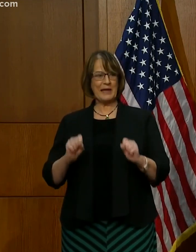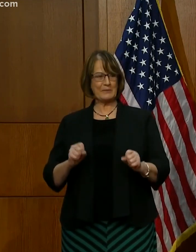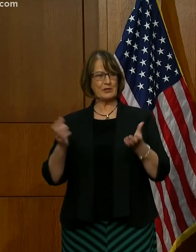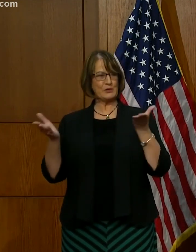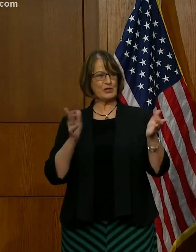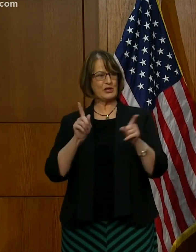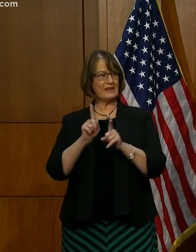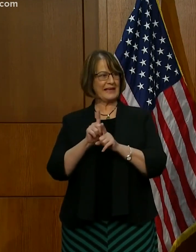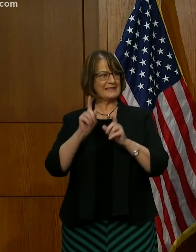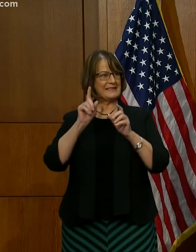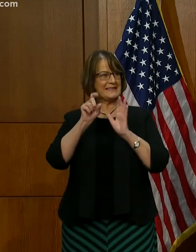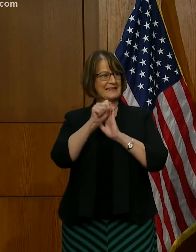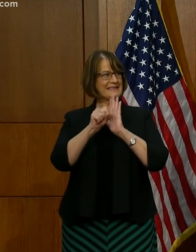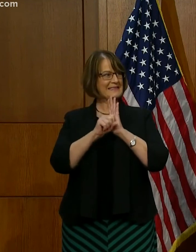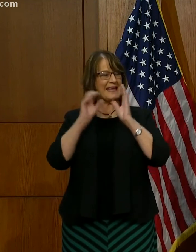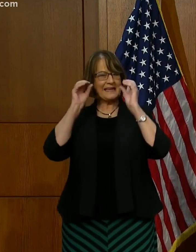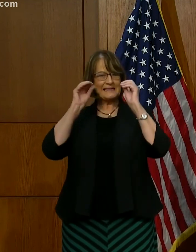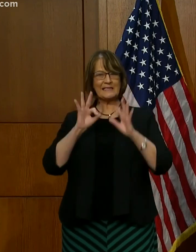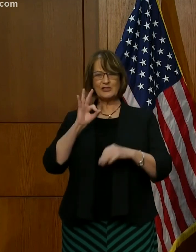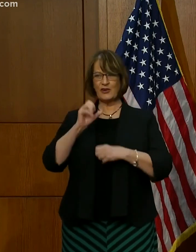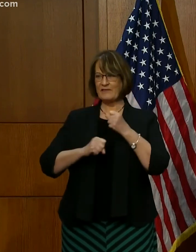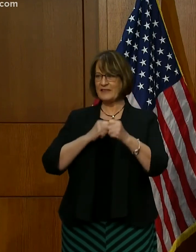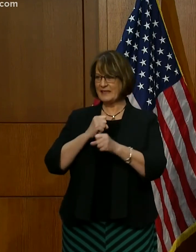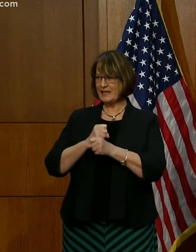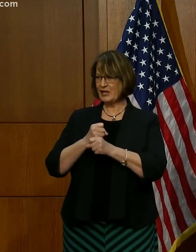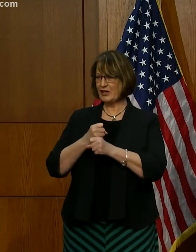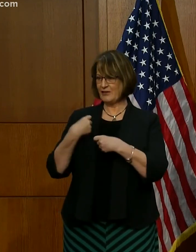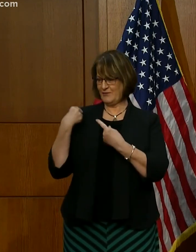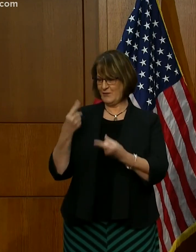State Teacher of the Year for the year of 2021.